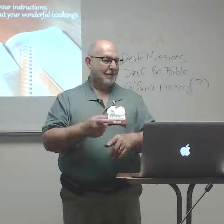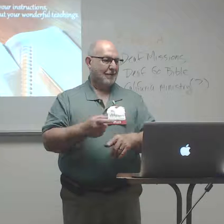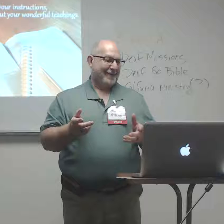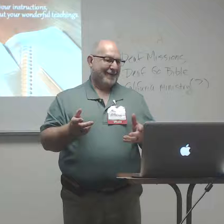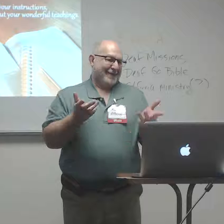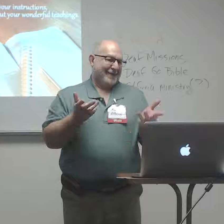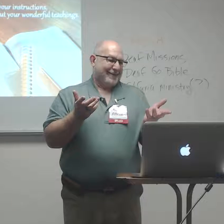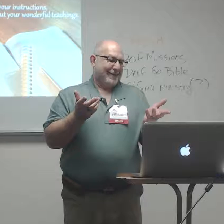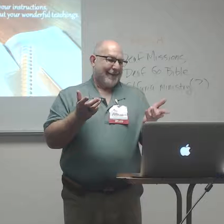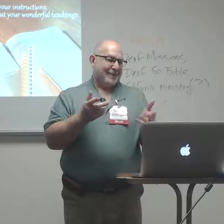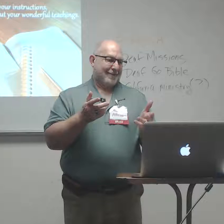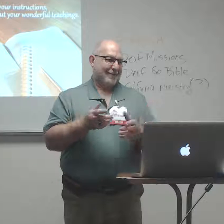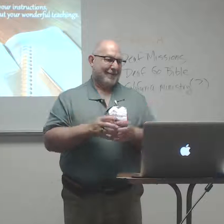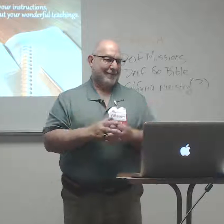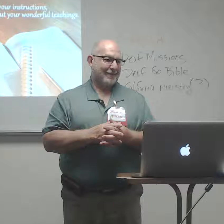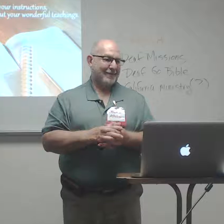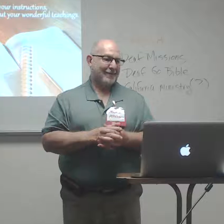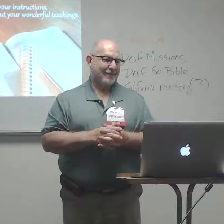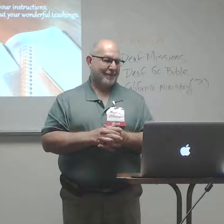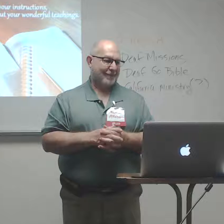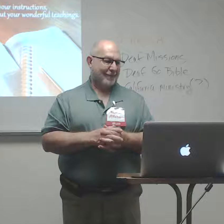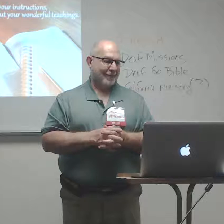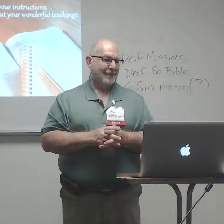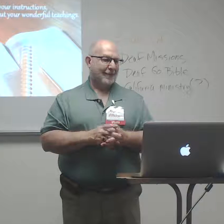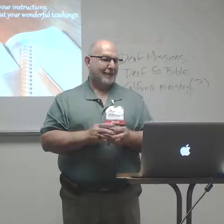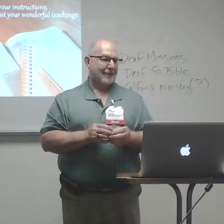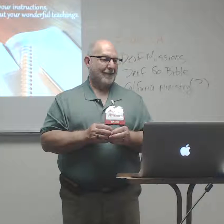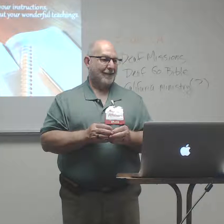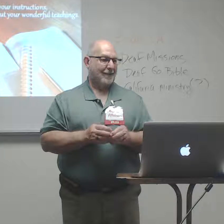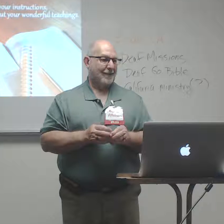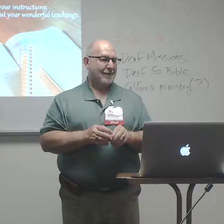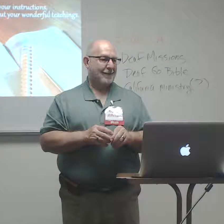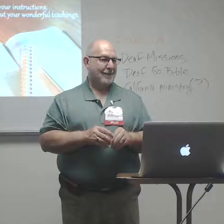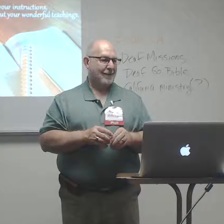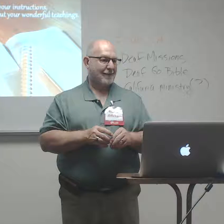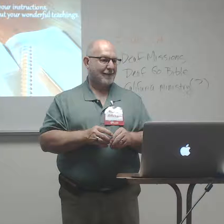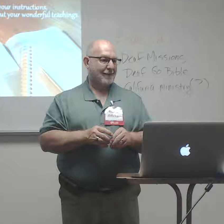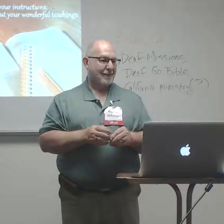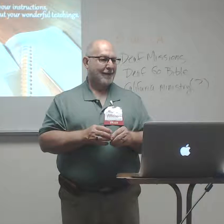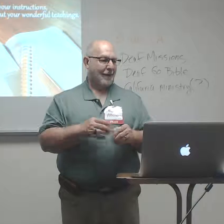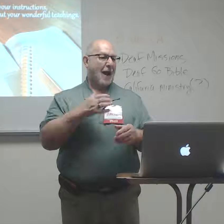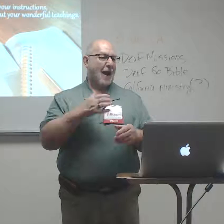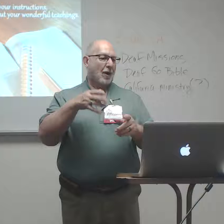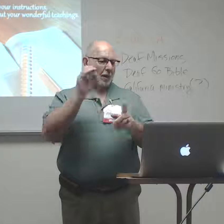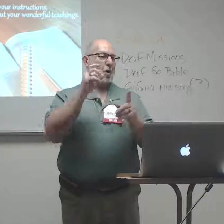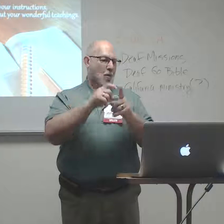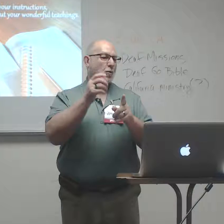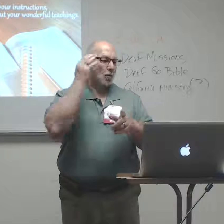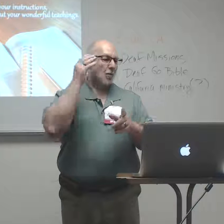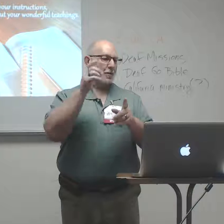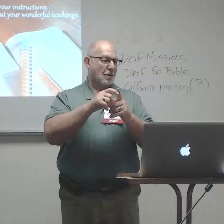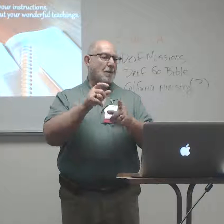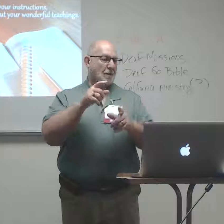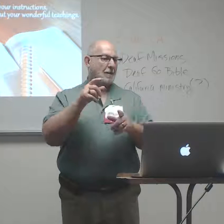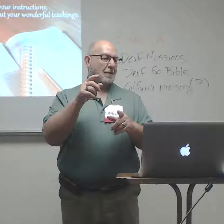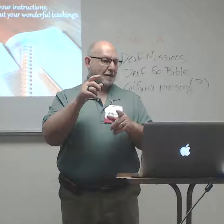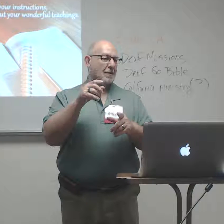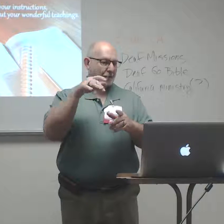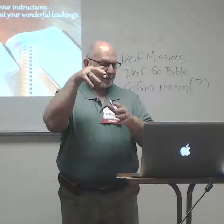Sometimes you see that video and everything, but then you go and you look down at the comments, and a lot of times people go way off, but